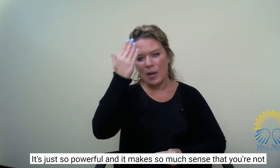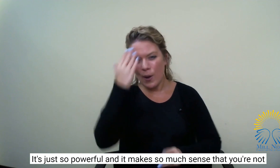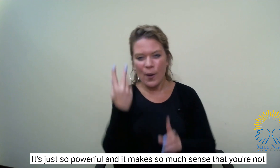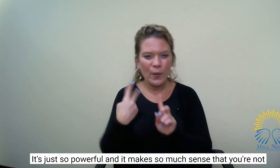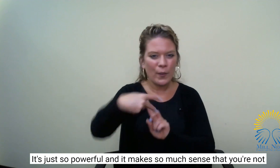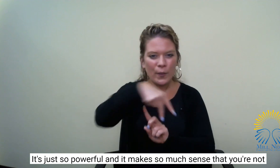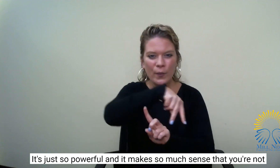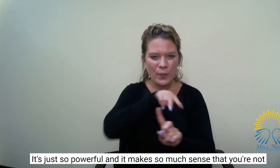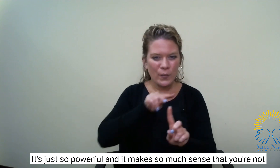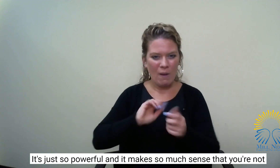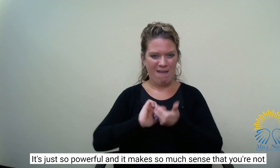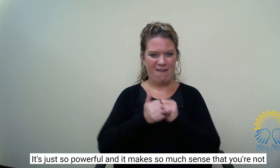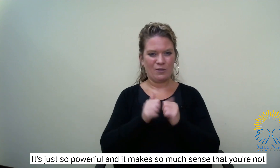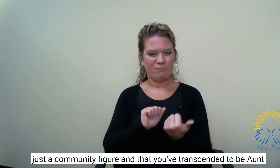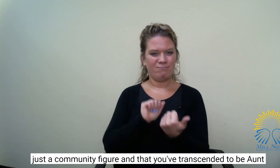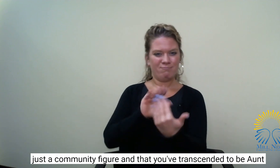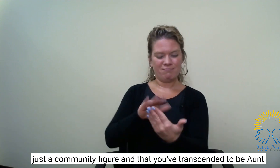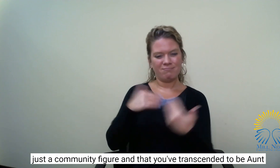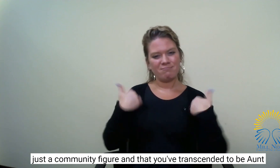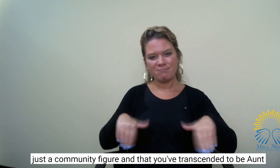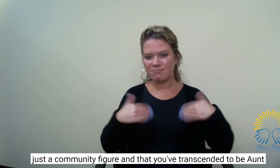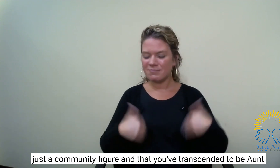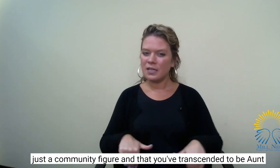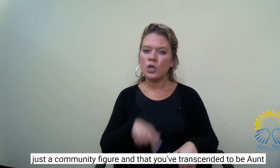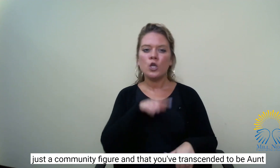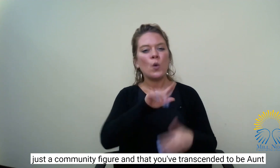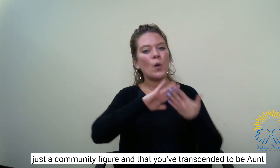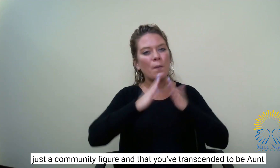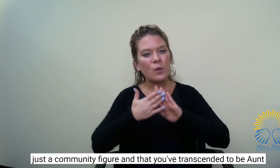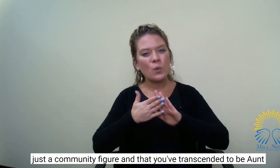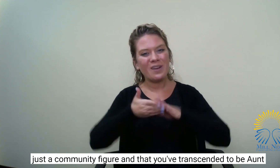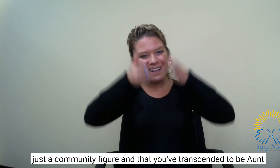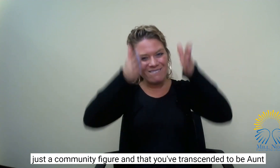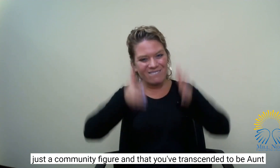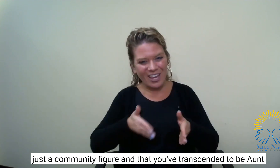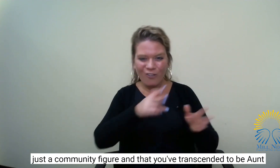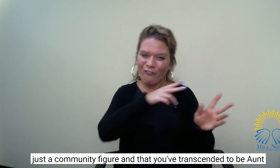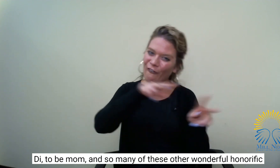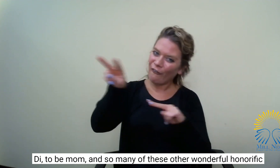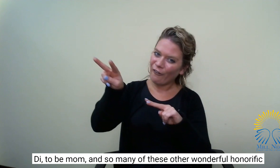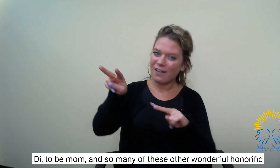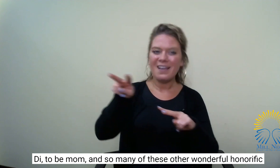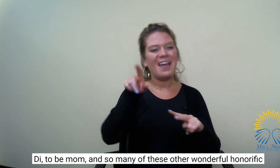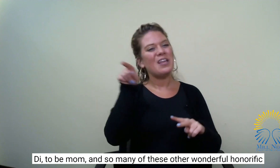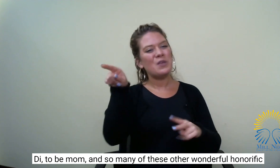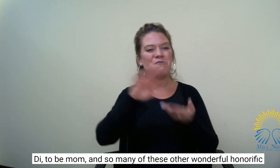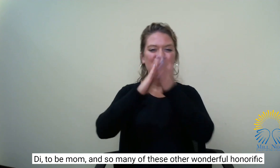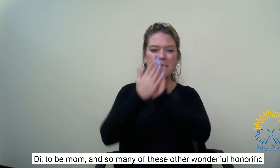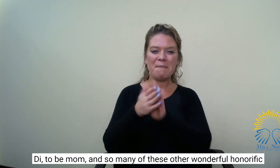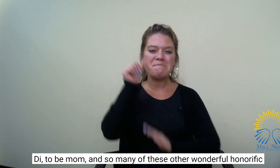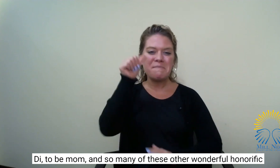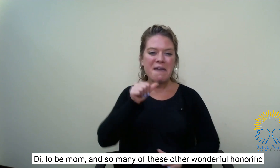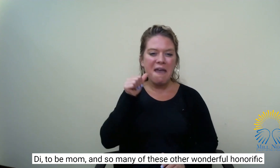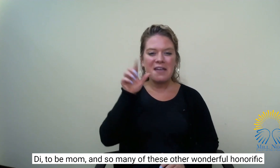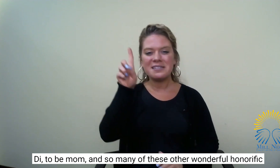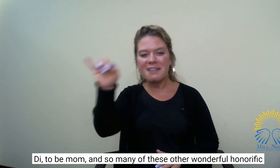makes so much sense that you're not just a community figure and that you've transcended to be Aunt Di, to be mom, and so many of these other